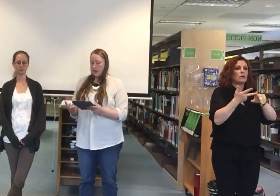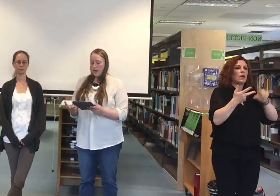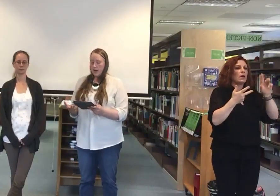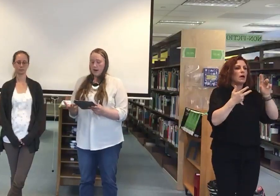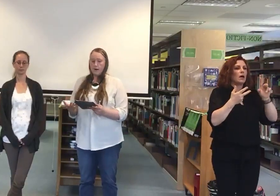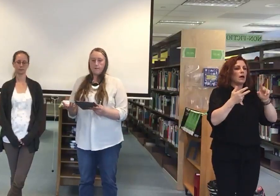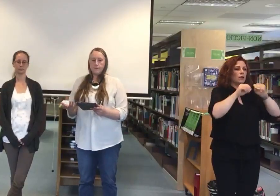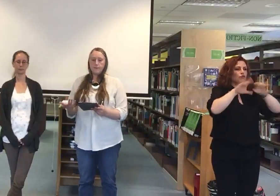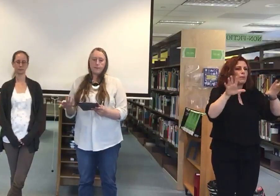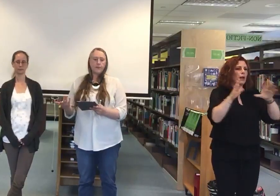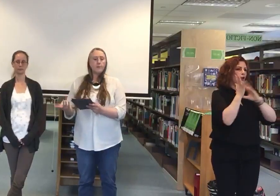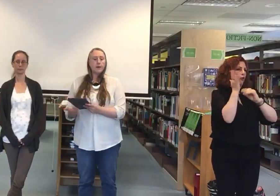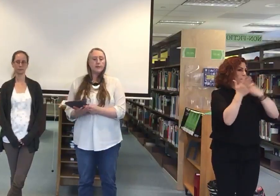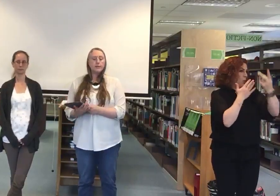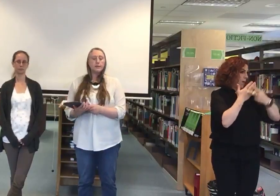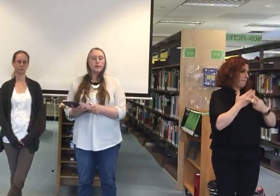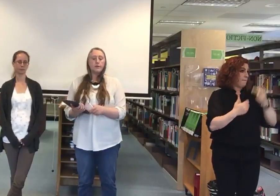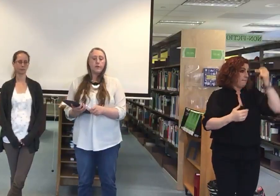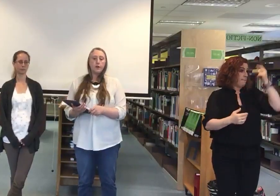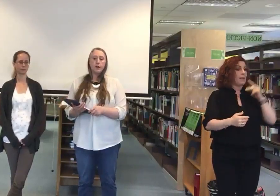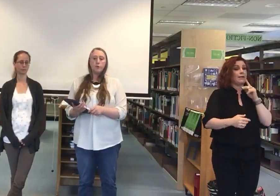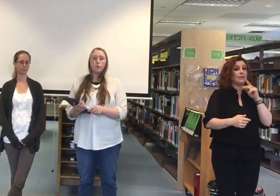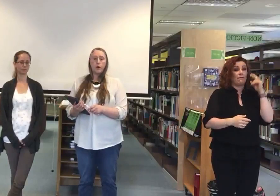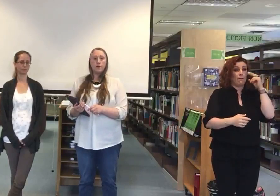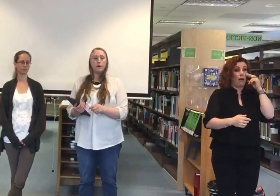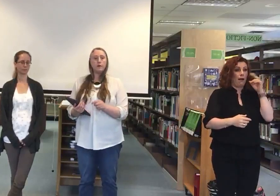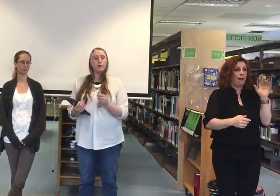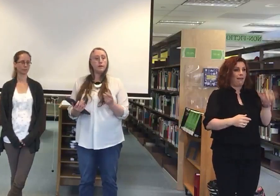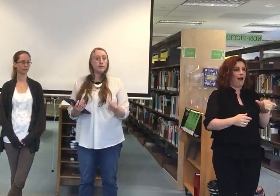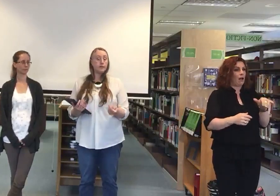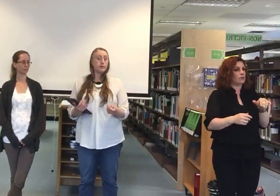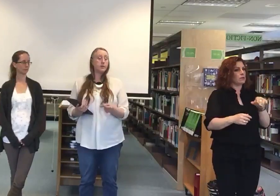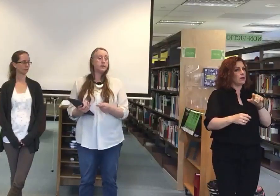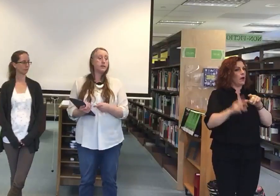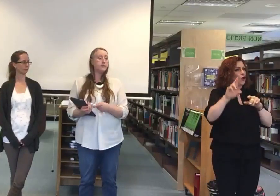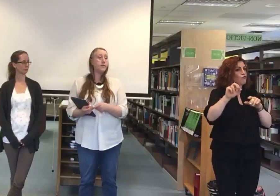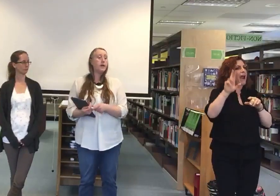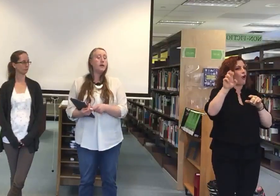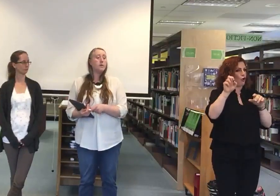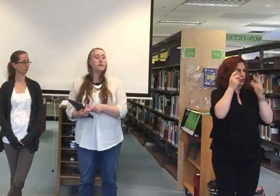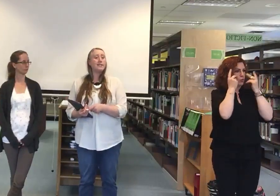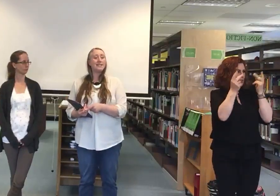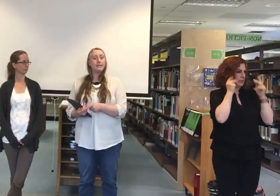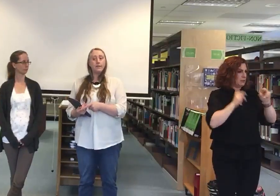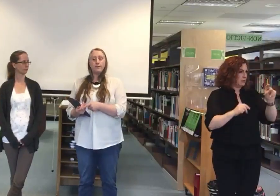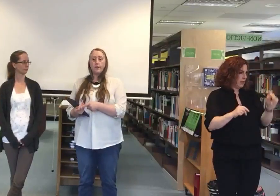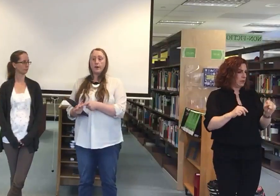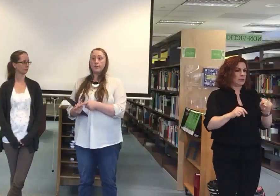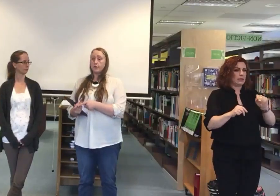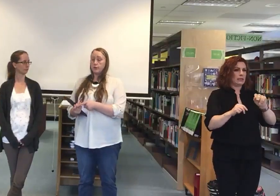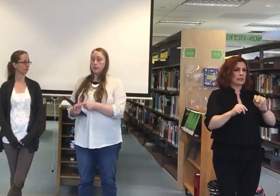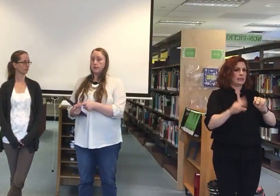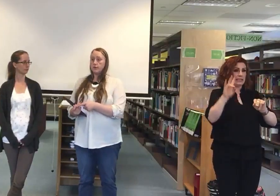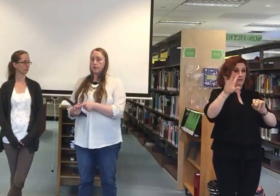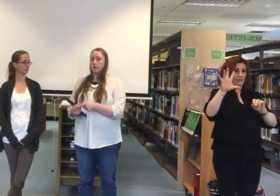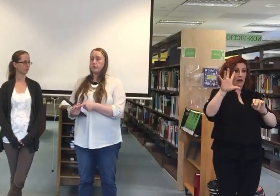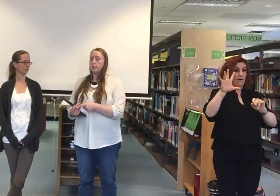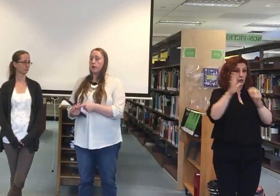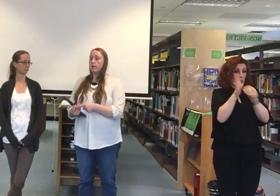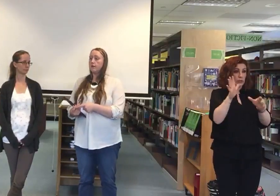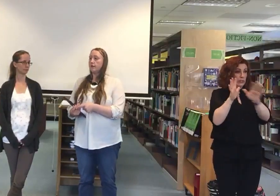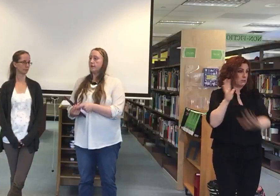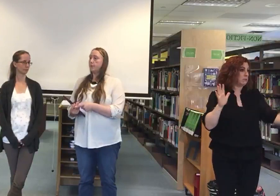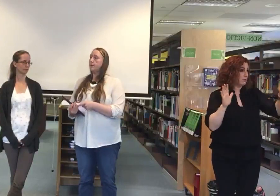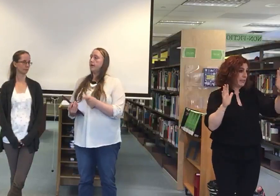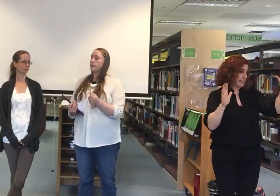programs. Deafblindness is a very rare disability. We see 75 students across